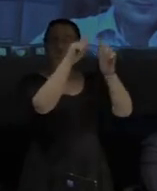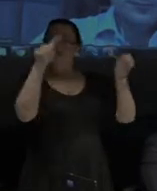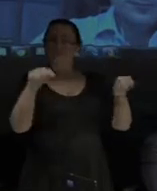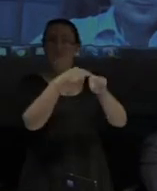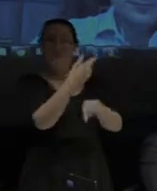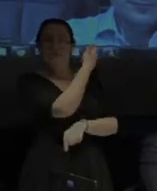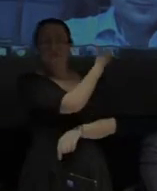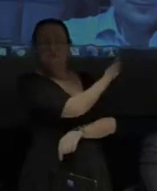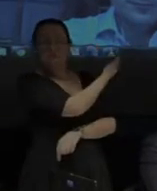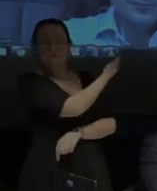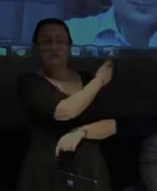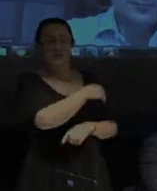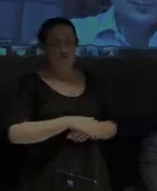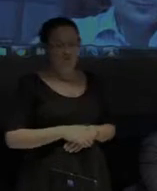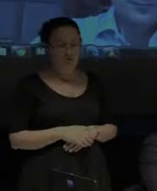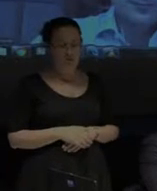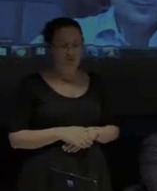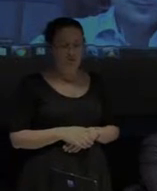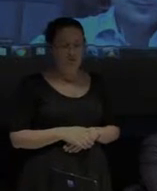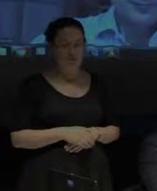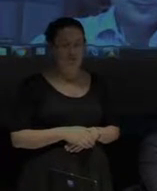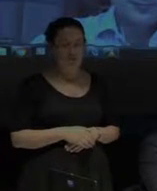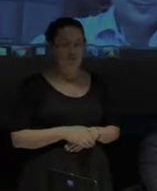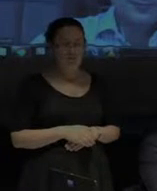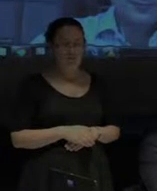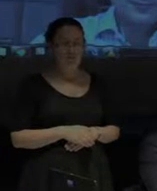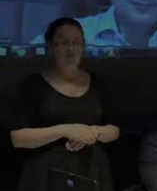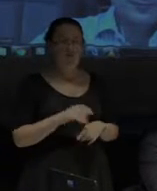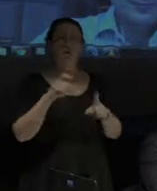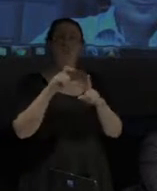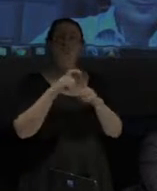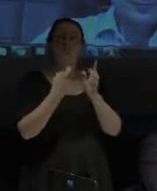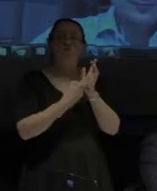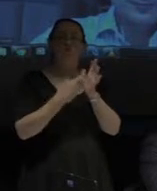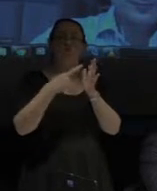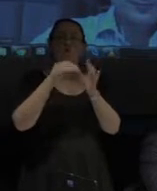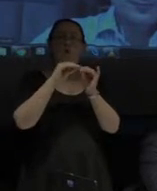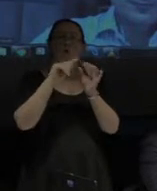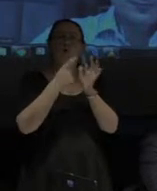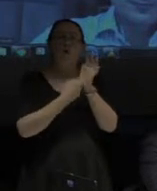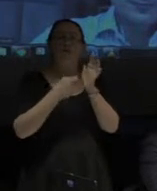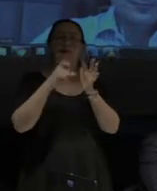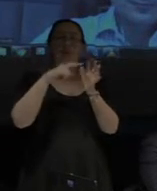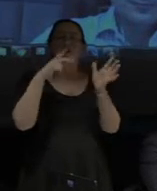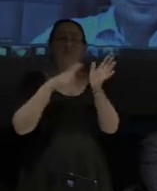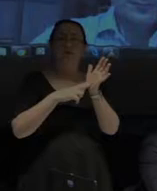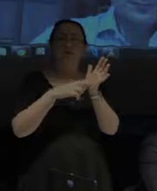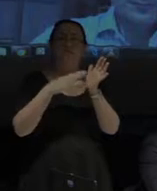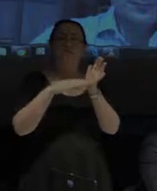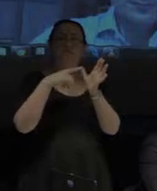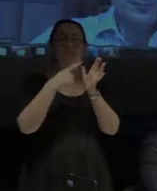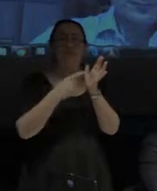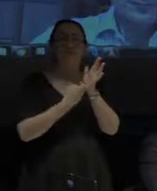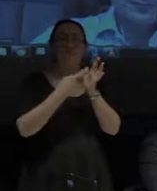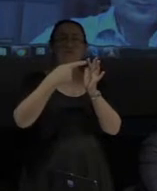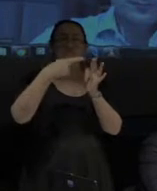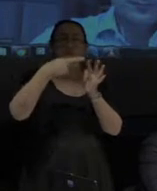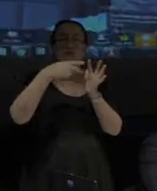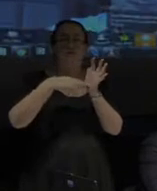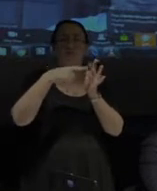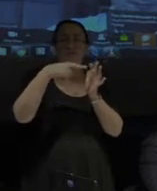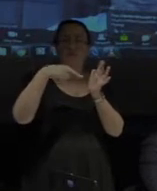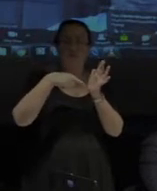also for people on the live feed, there is Dr. Oberdan Marionette. His work in philosophy can be summed up in the